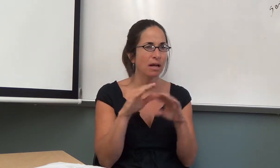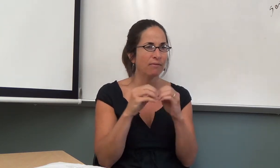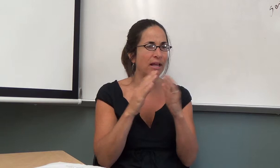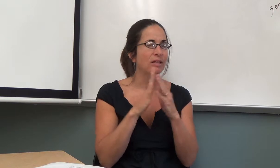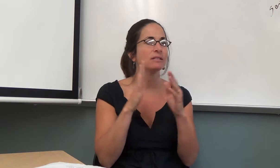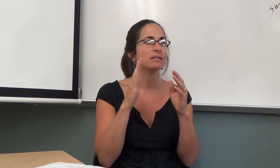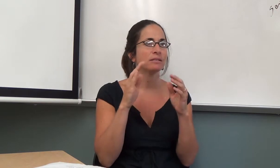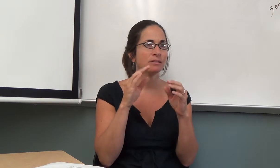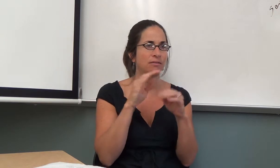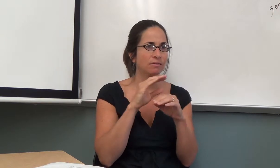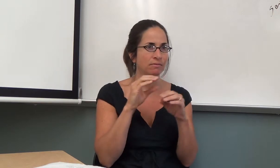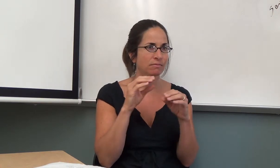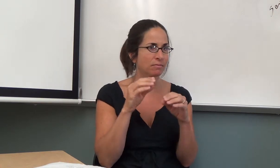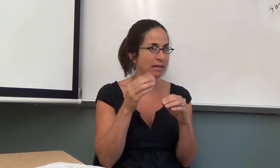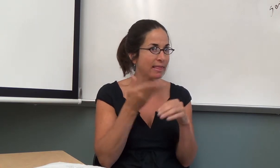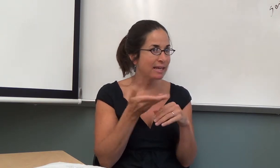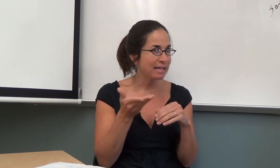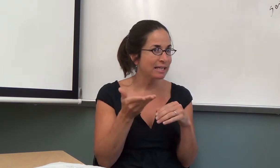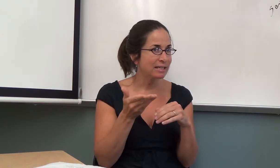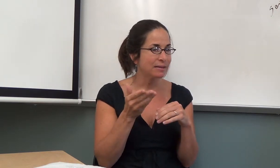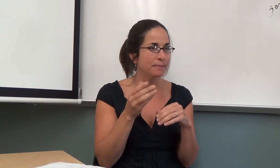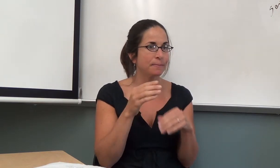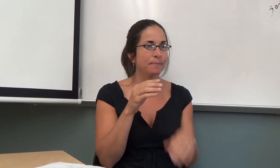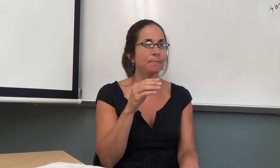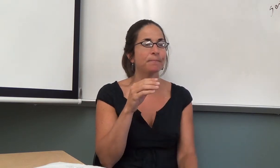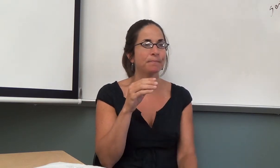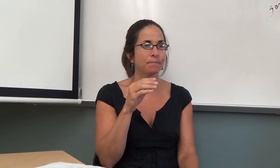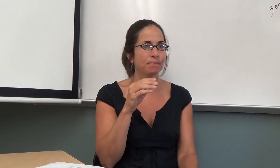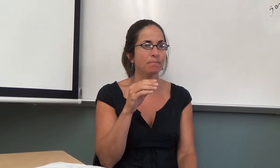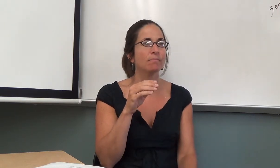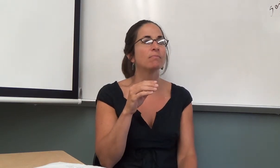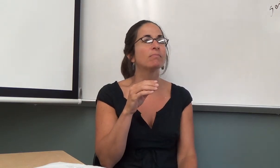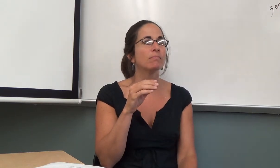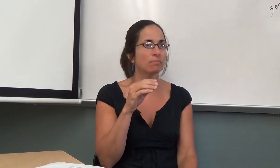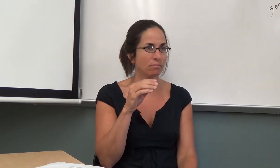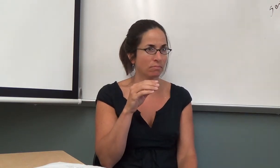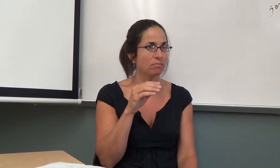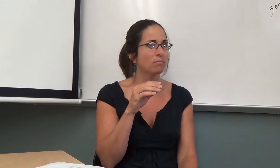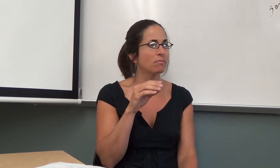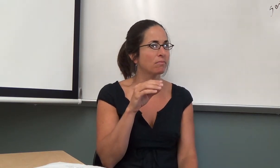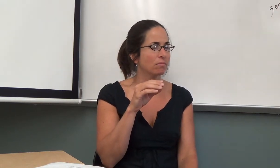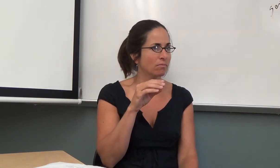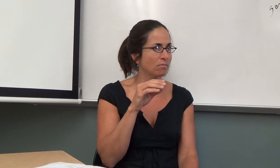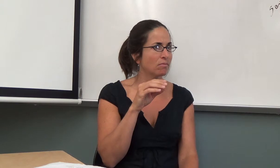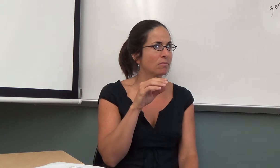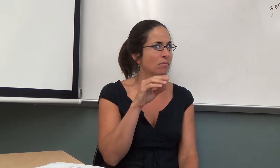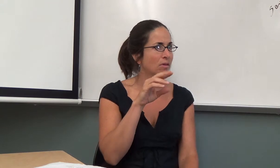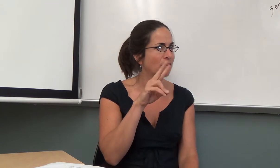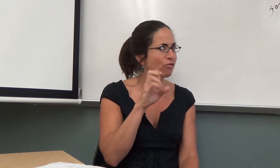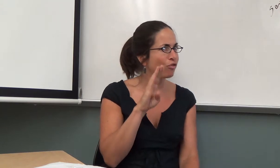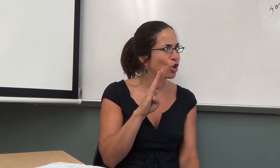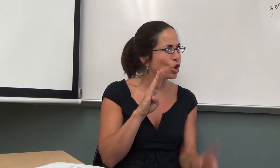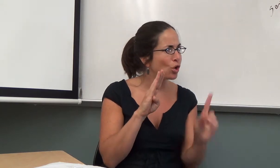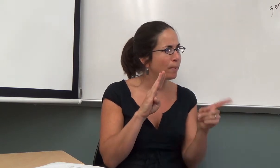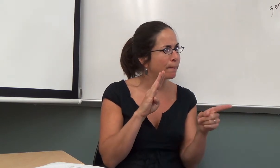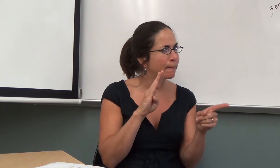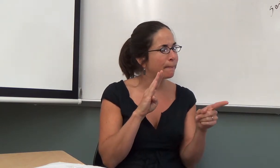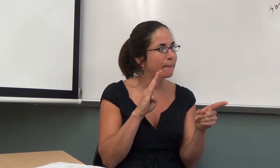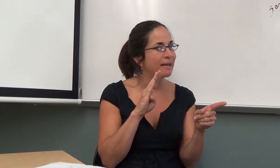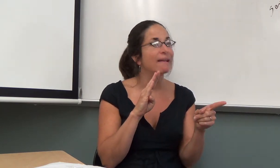thing? Nonviolence? Yeah. I would say it's a verb. You'd want to say it's a verb. I would say the act of